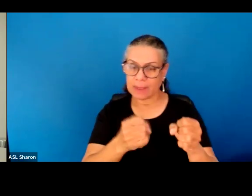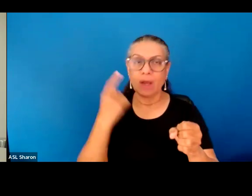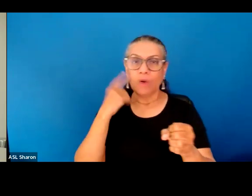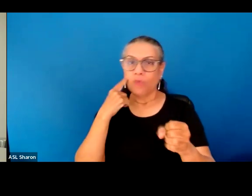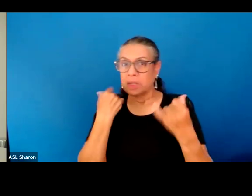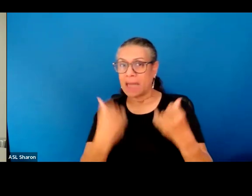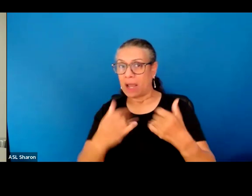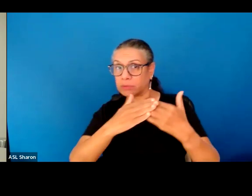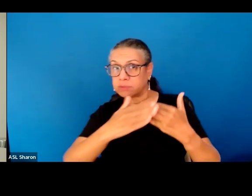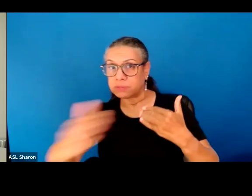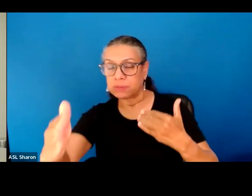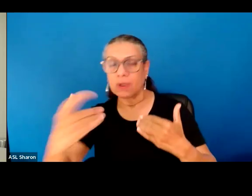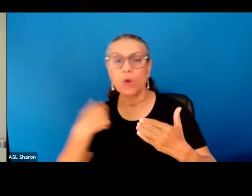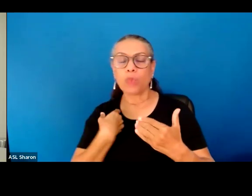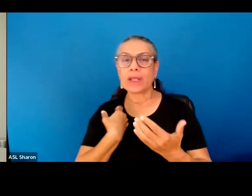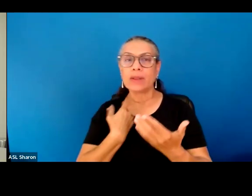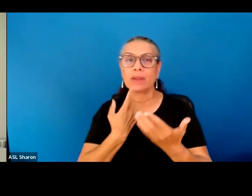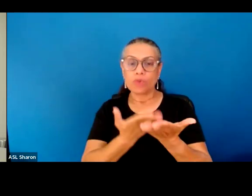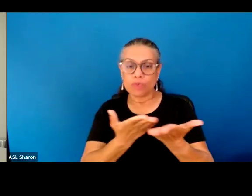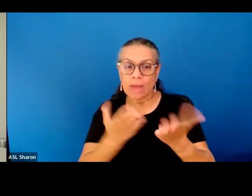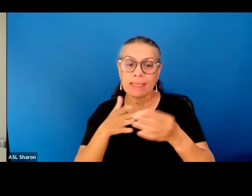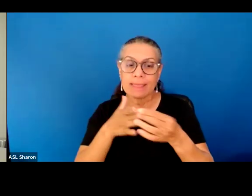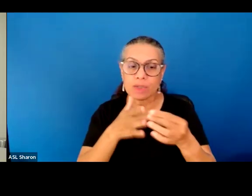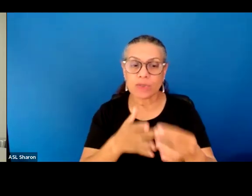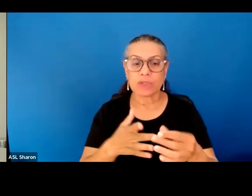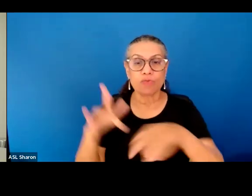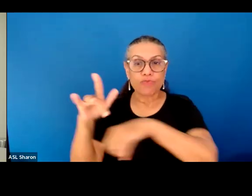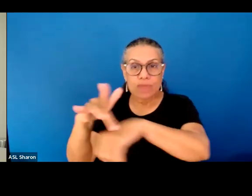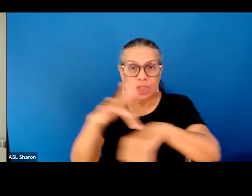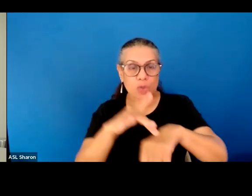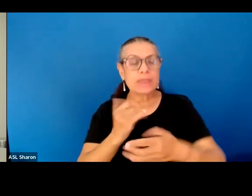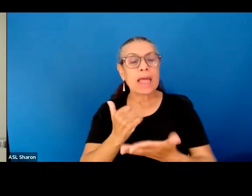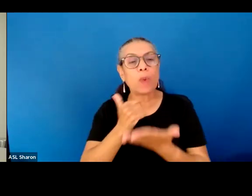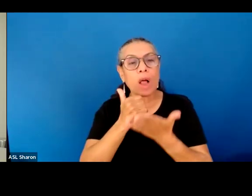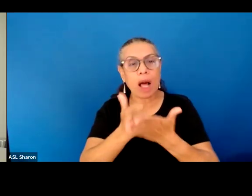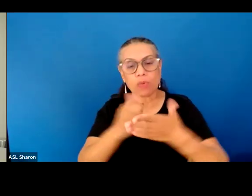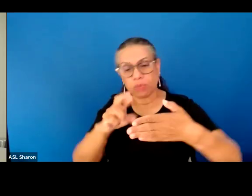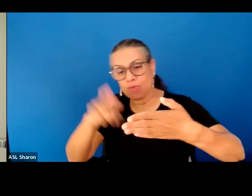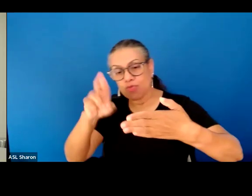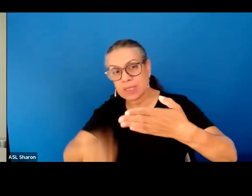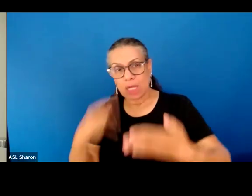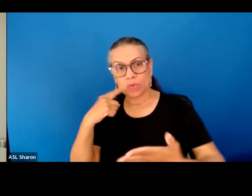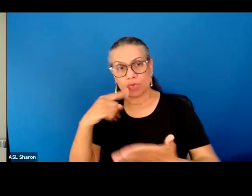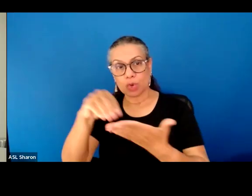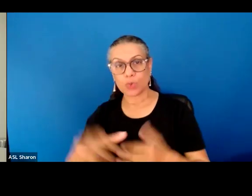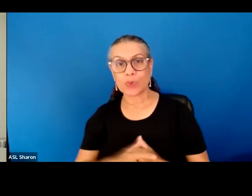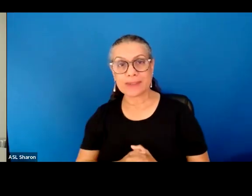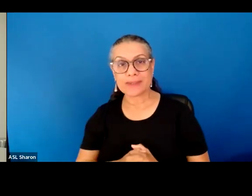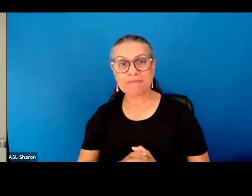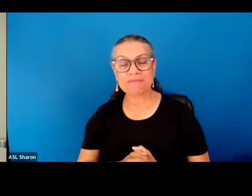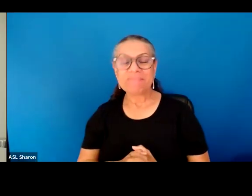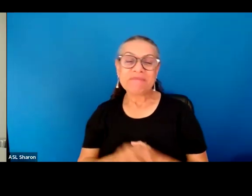policies, resources, and leadership that will accelerate student outcomes for all of our students. And I look forward